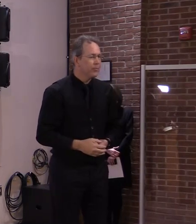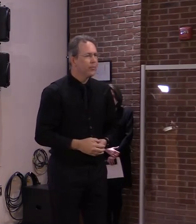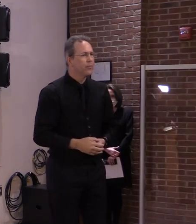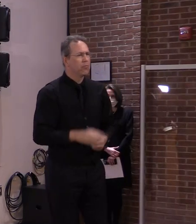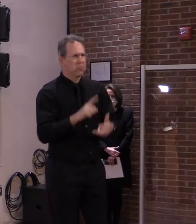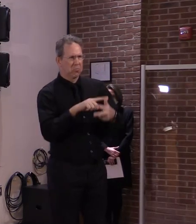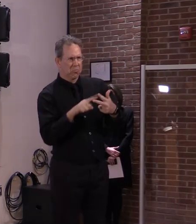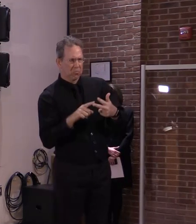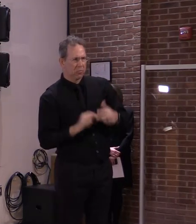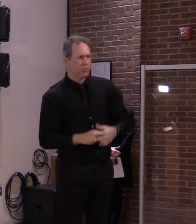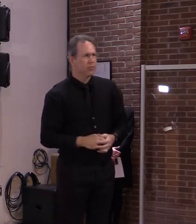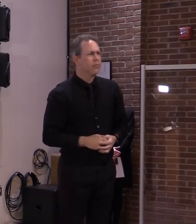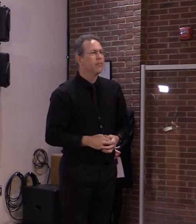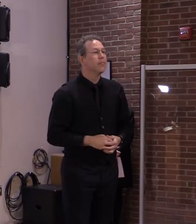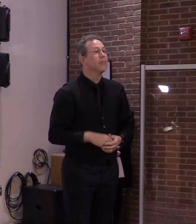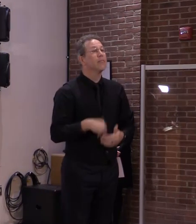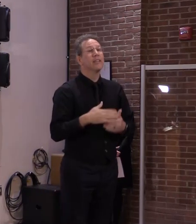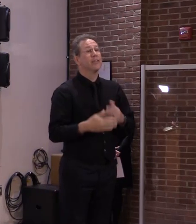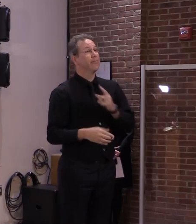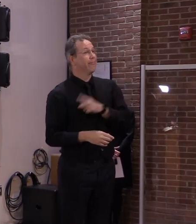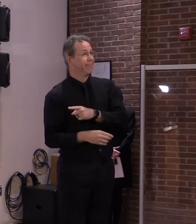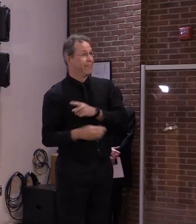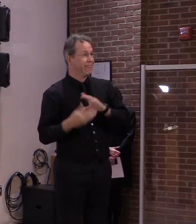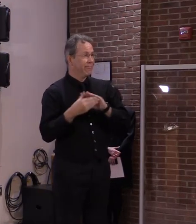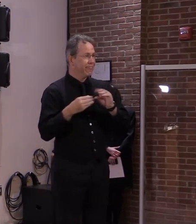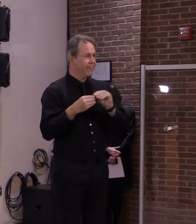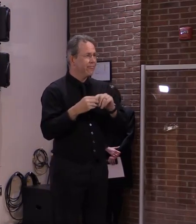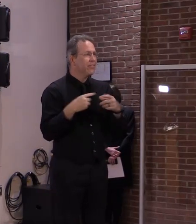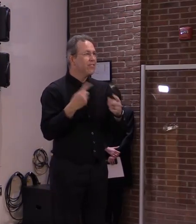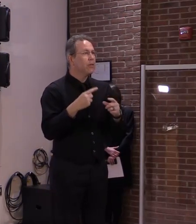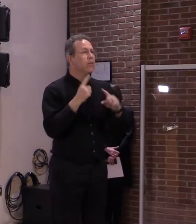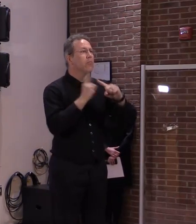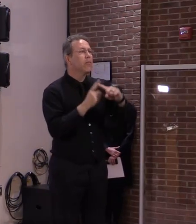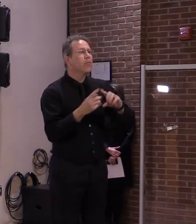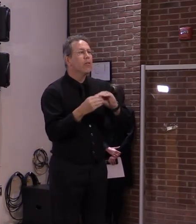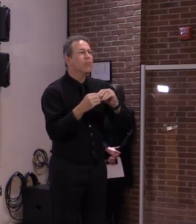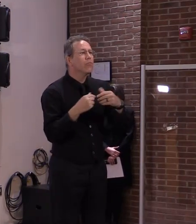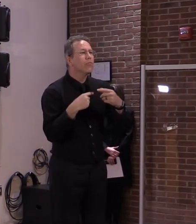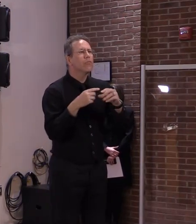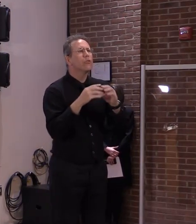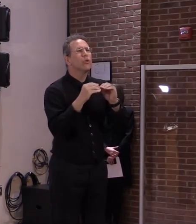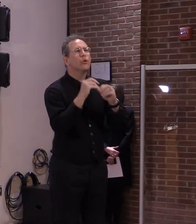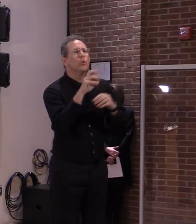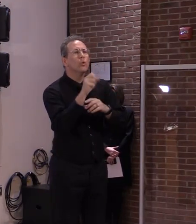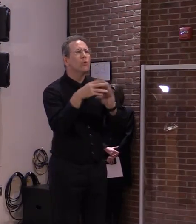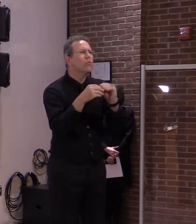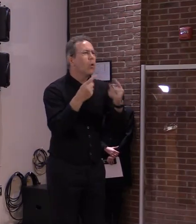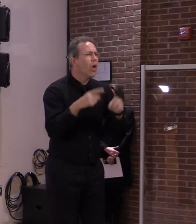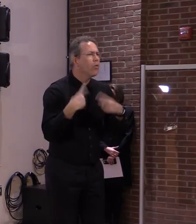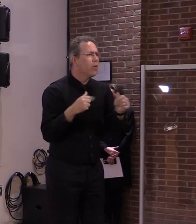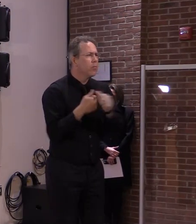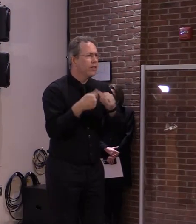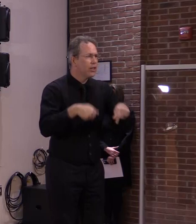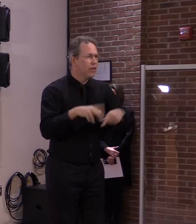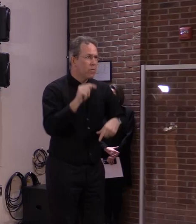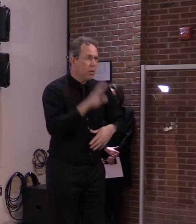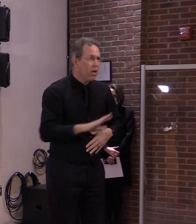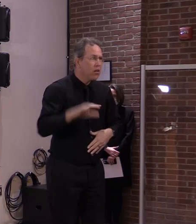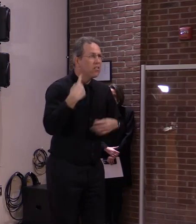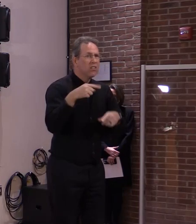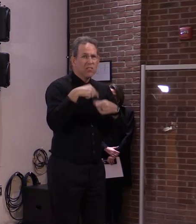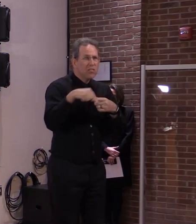data provides a really optimistic picture for both the coming weeks and also the coming months. In the short